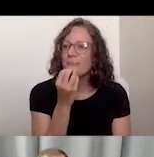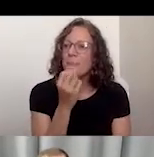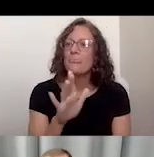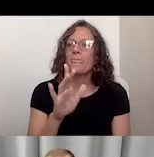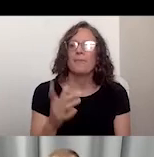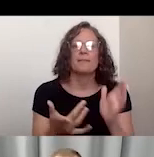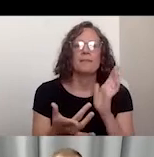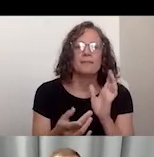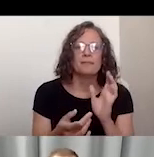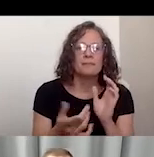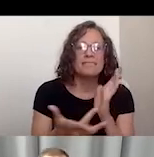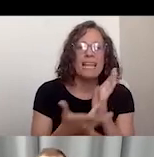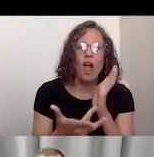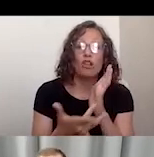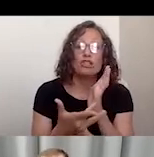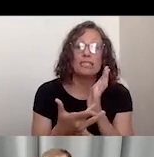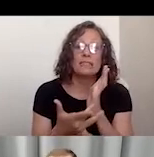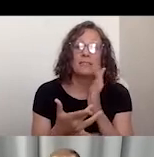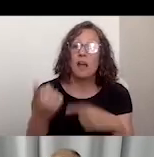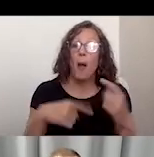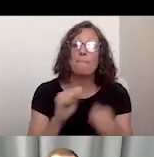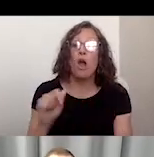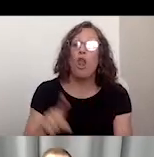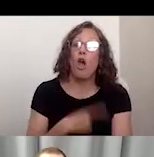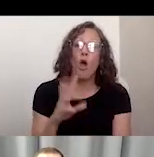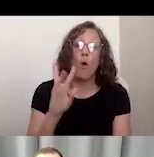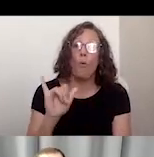us. It's a hard habit to build, but you can.